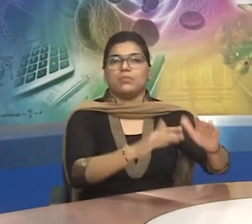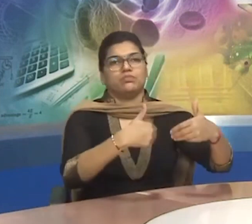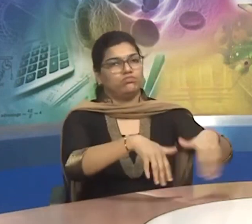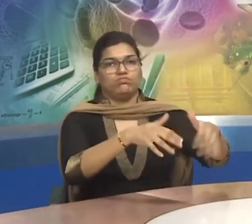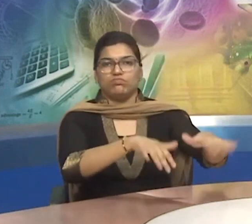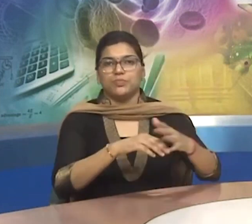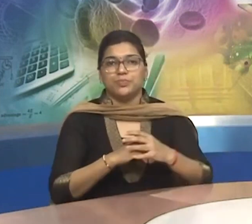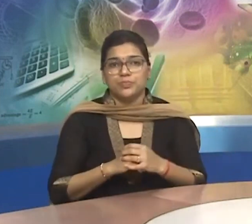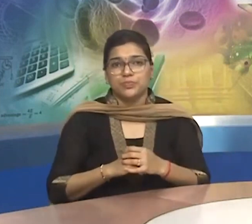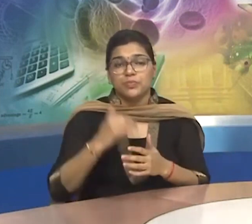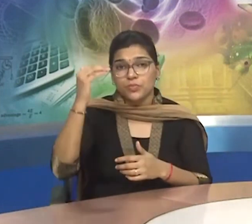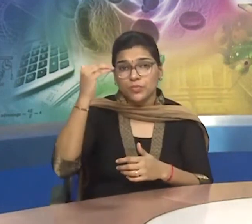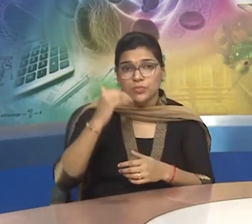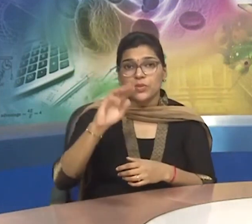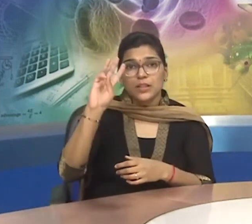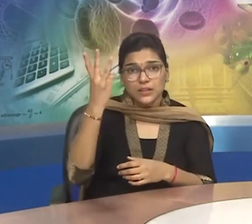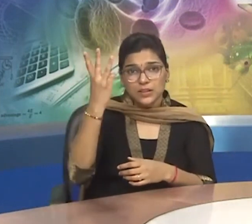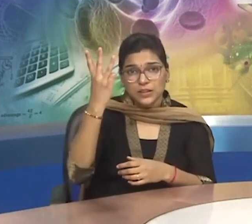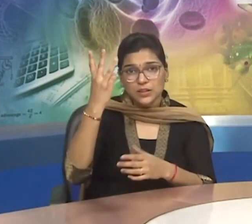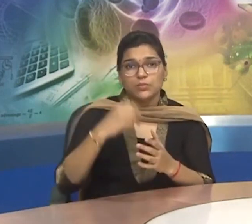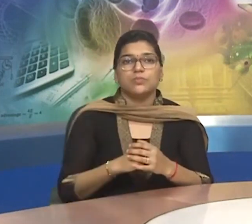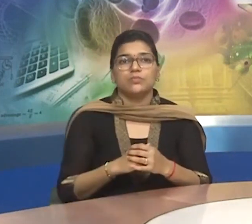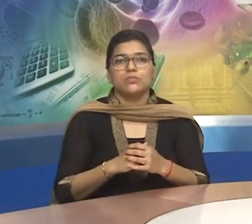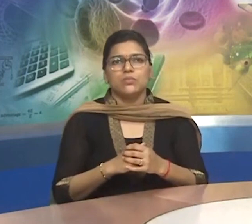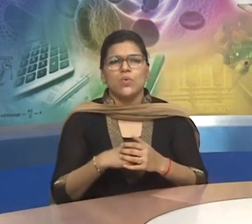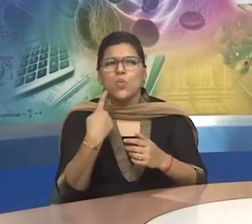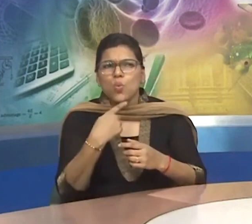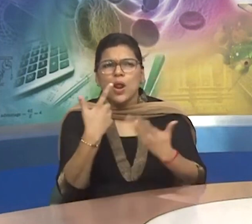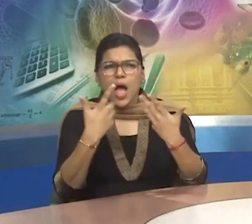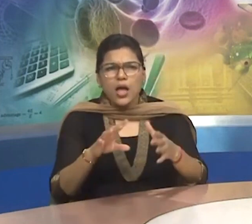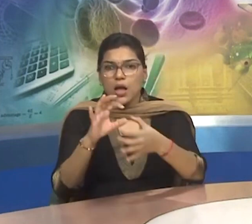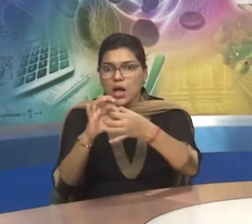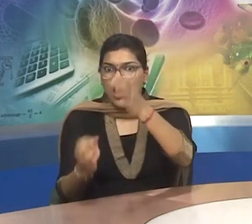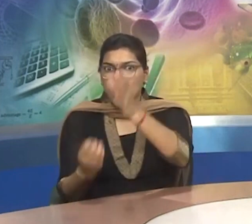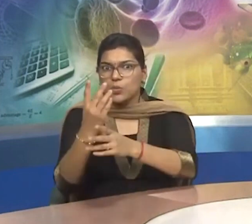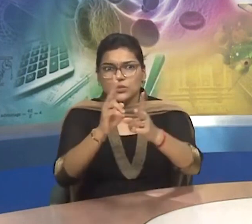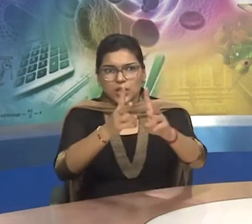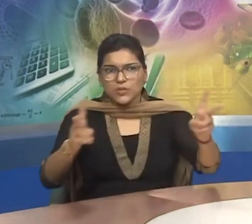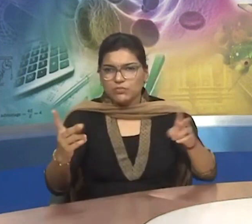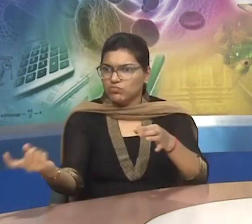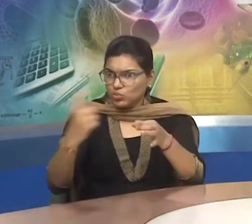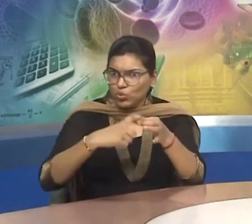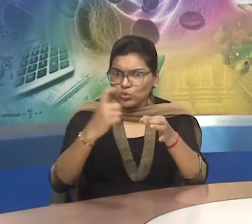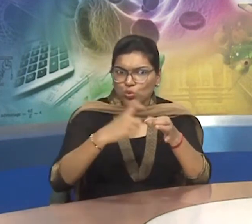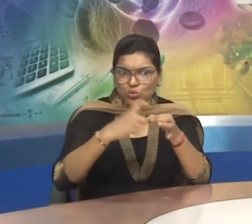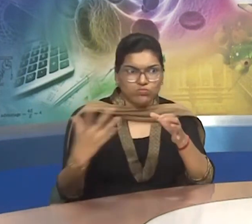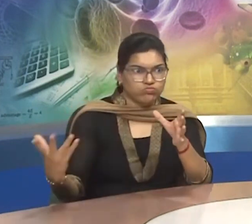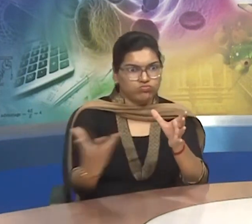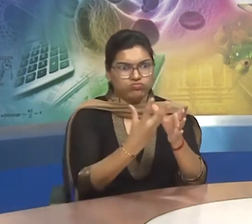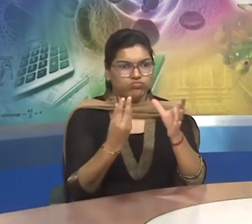the things or the other people. The third point which comes under right to freedom is that